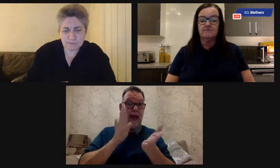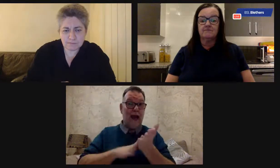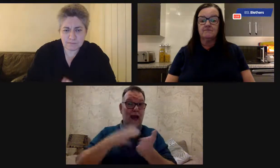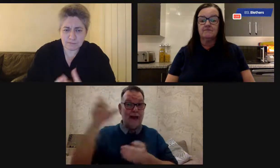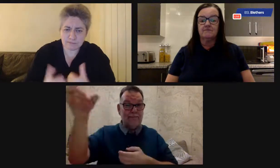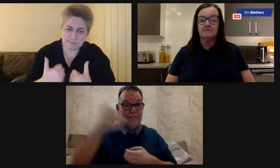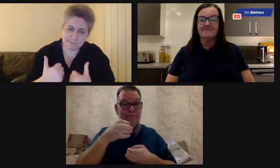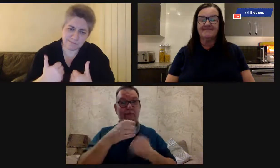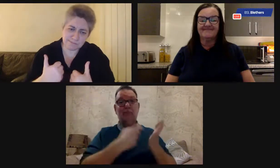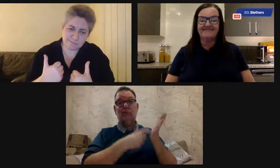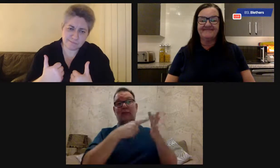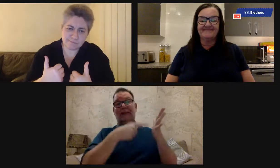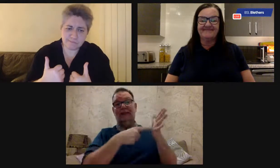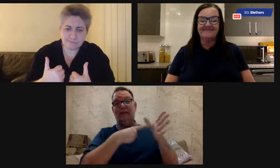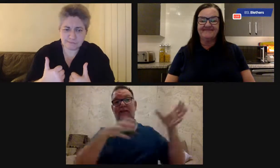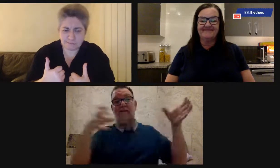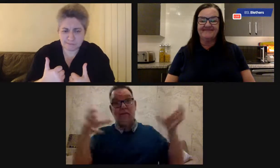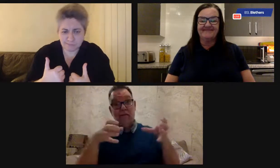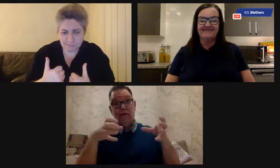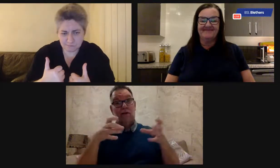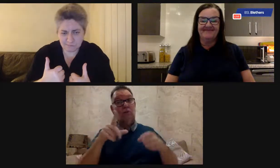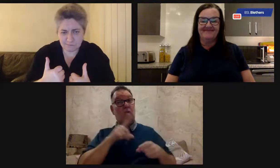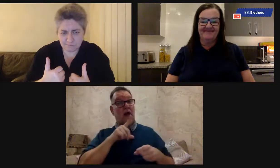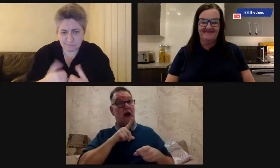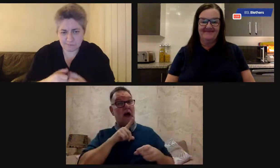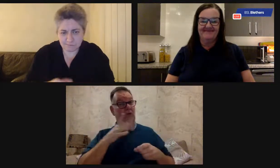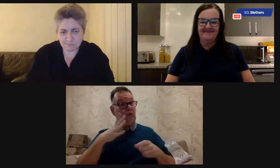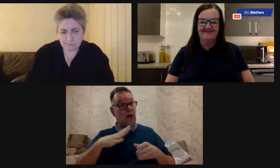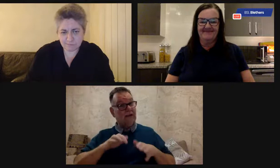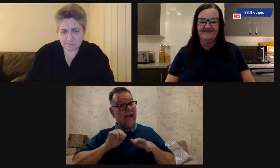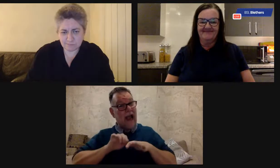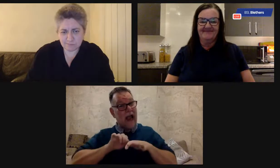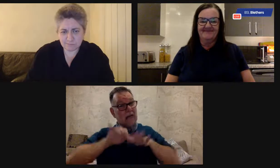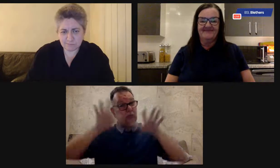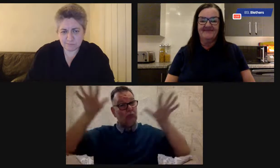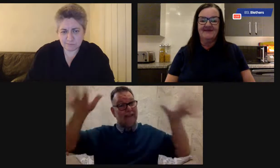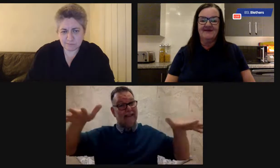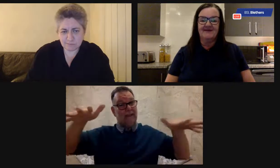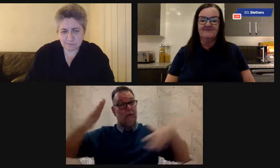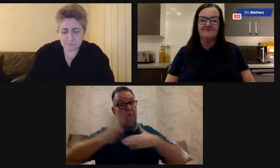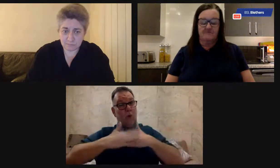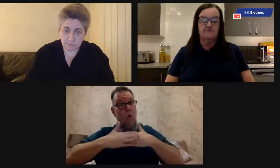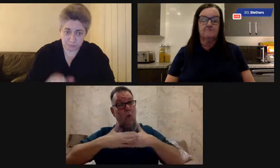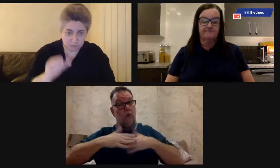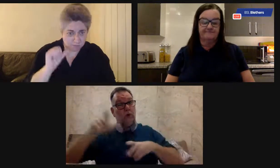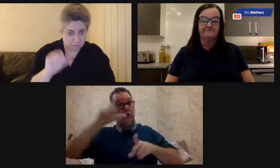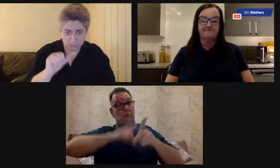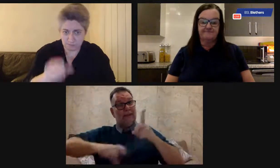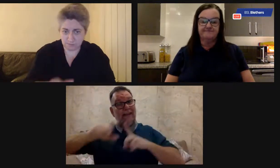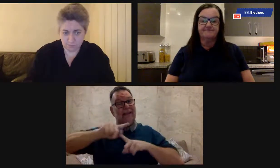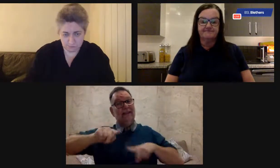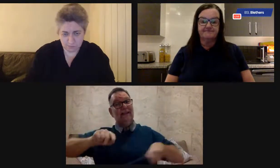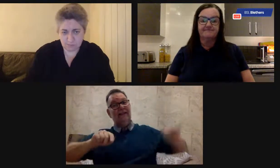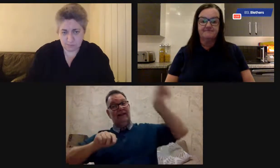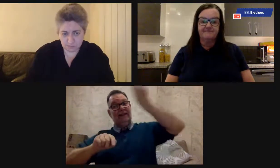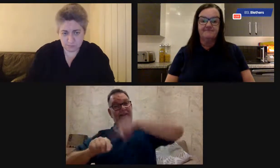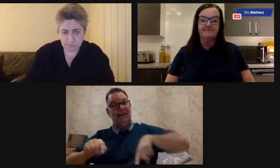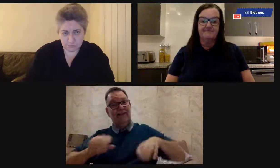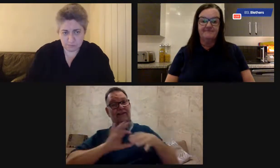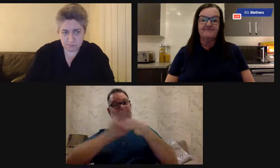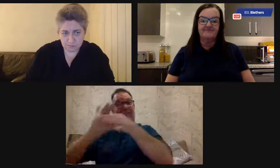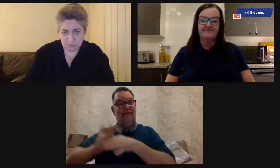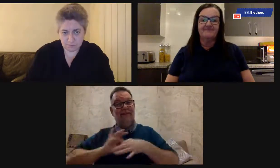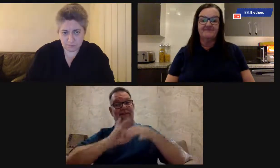care. So I'm delighted we've got Pam, but she needs to form her team, and we need to